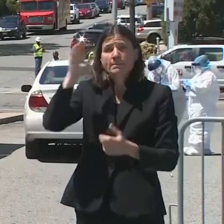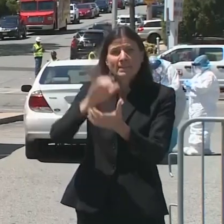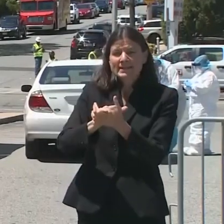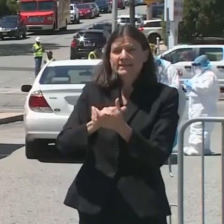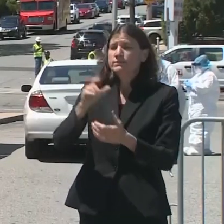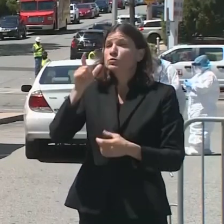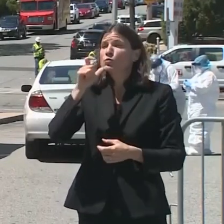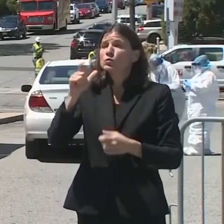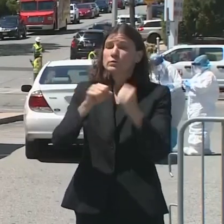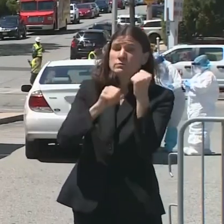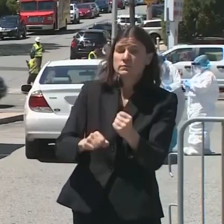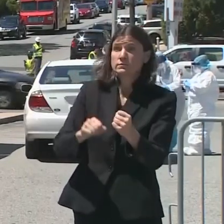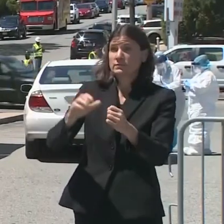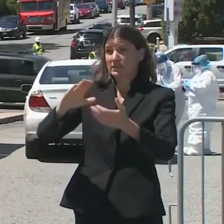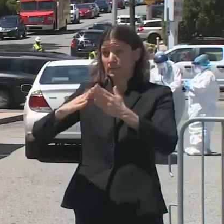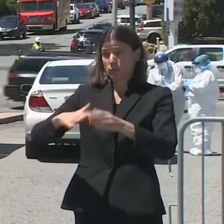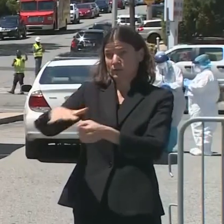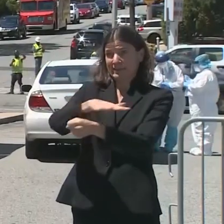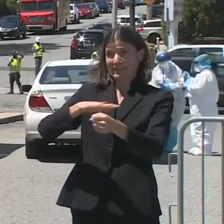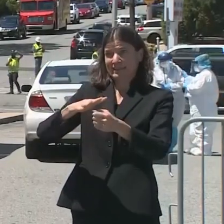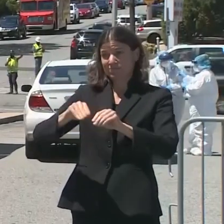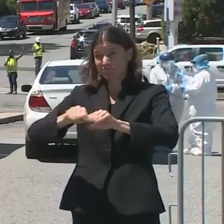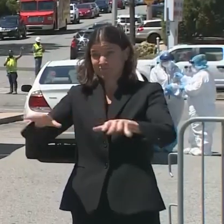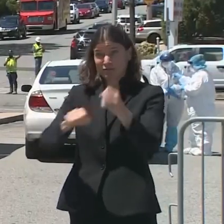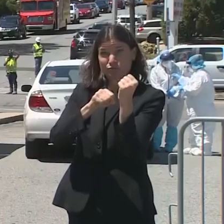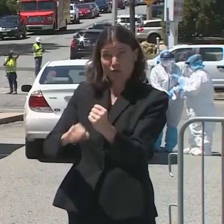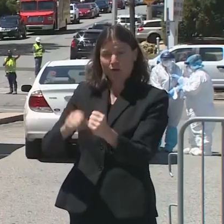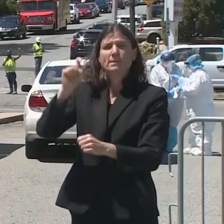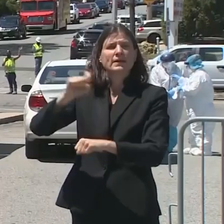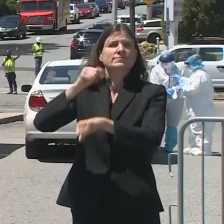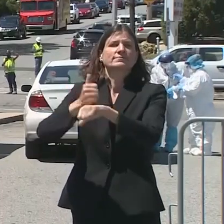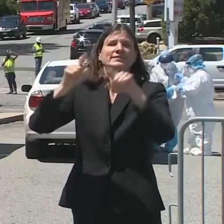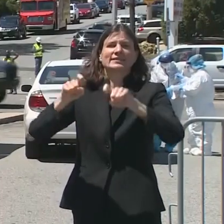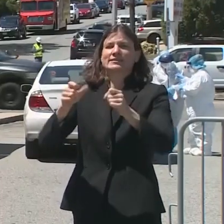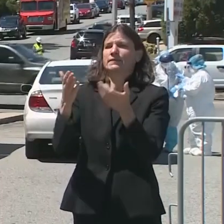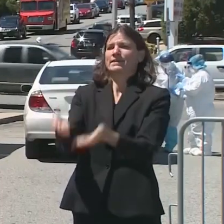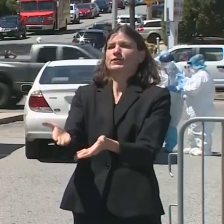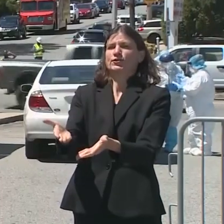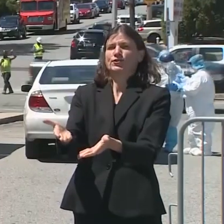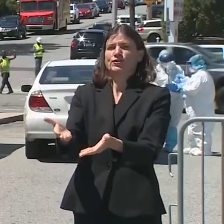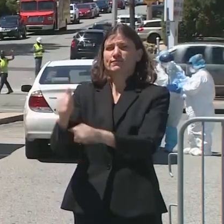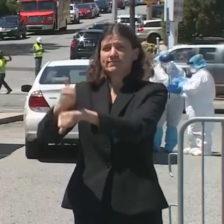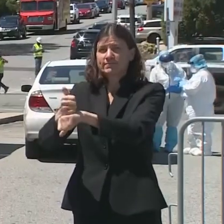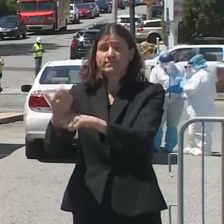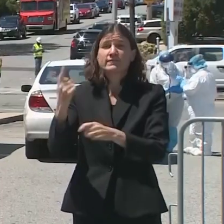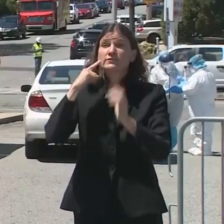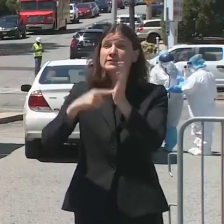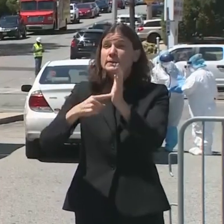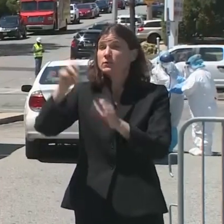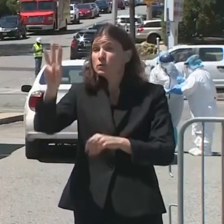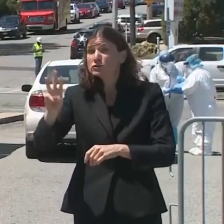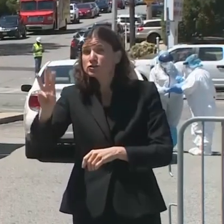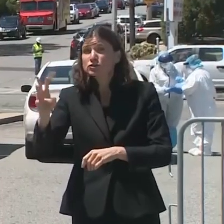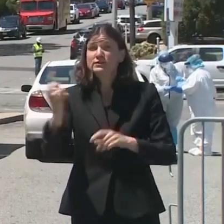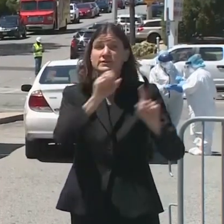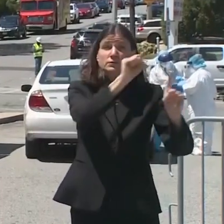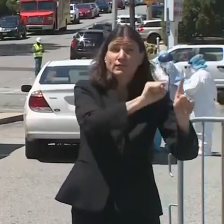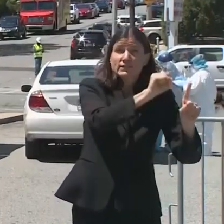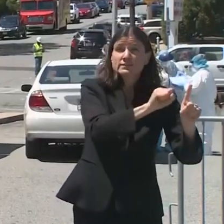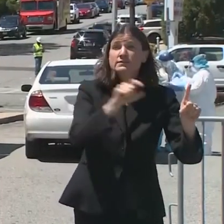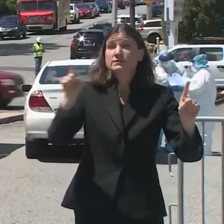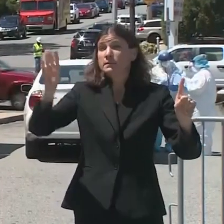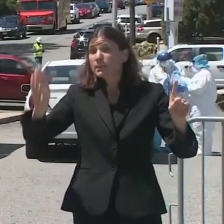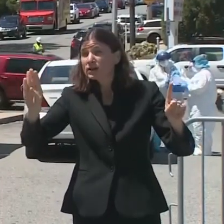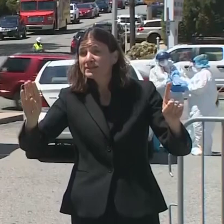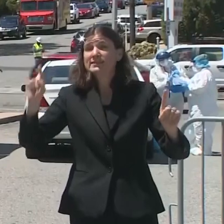numbers of positive tests, including neighborhoods in Boston, Worcester, Springfield, and in municipalities like Chelsea, Brockton,